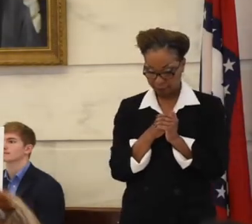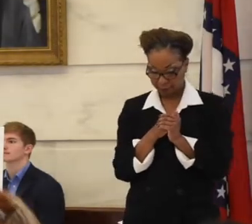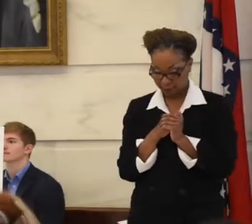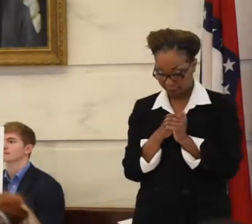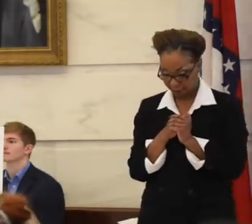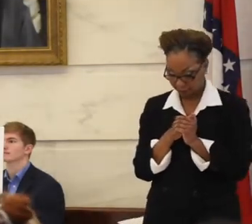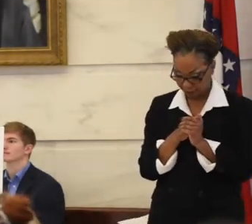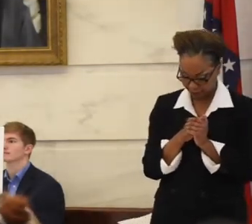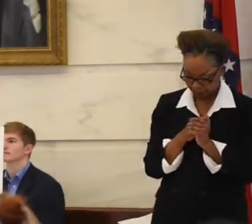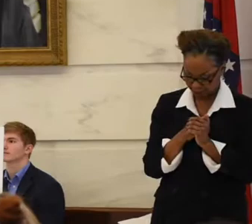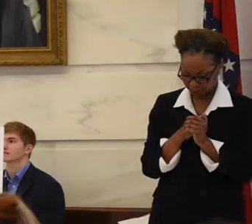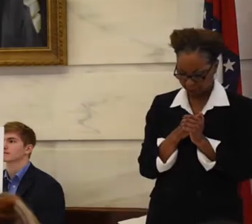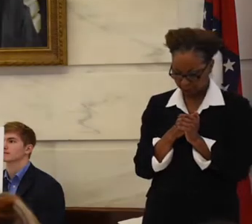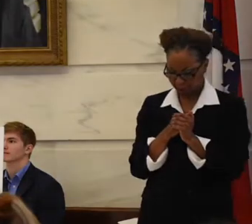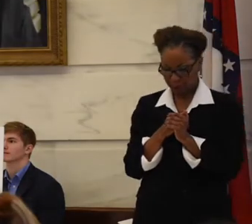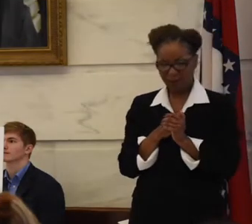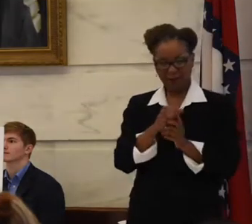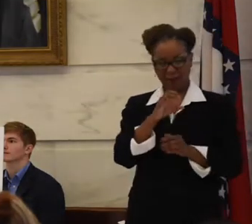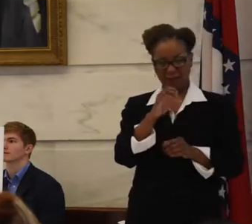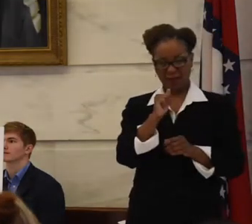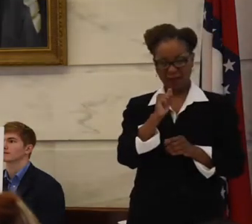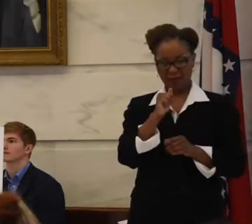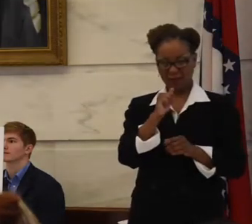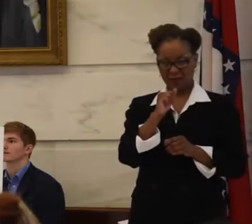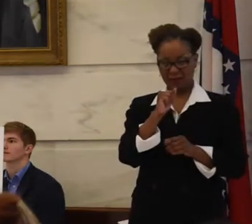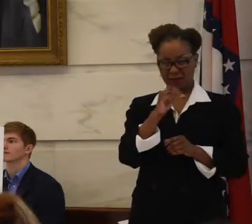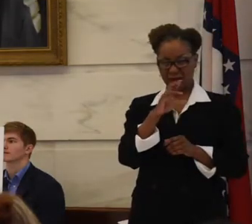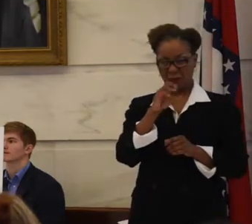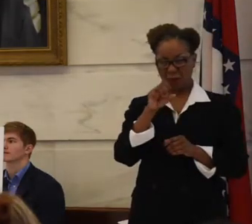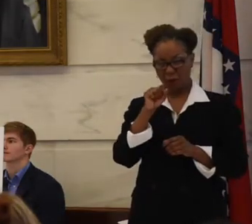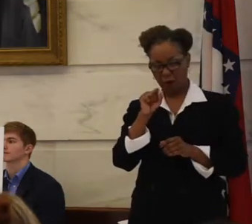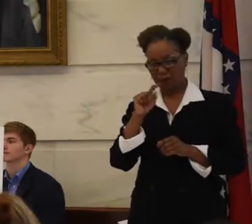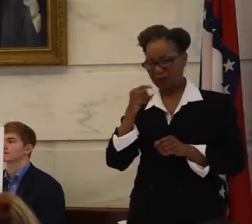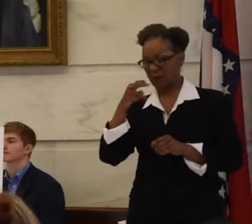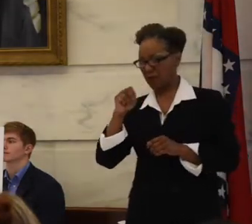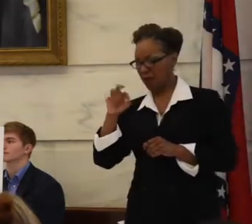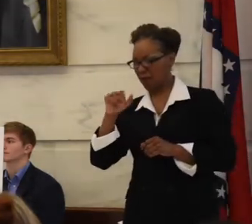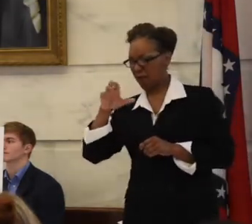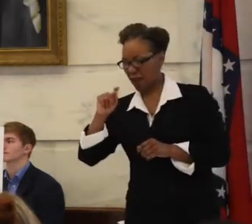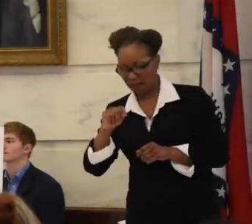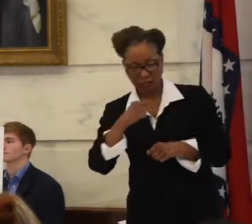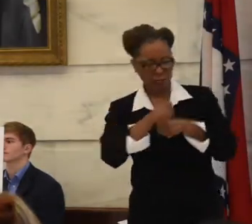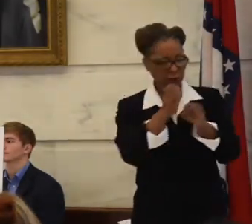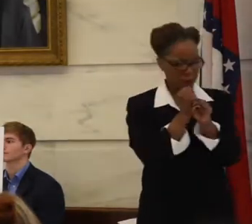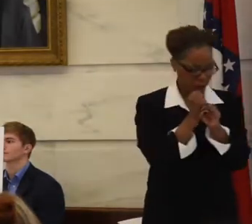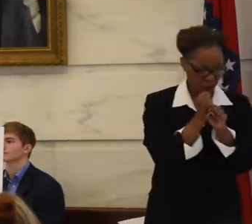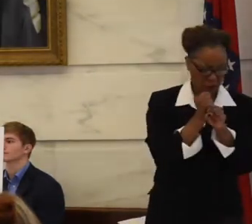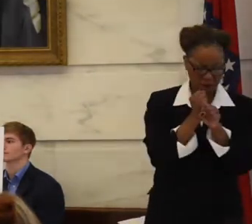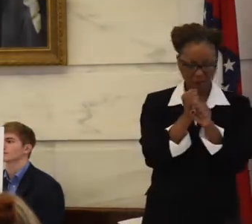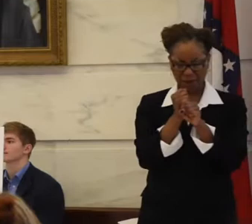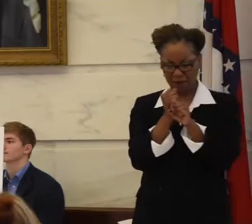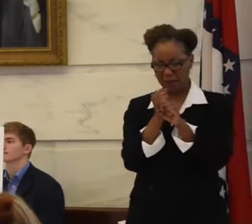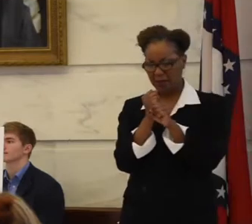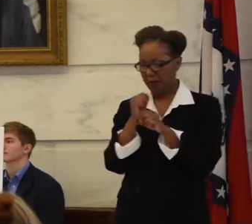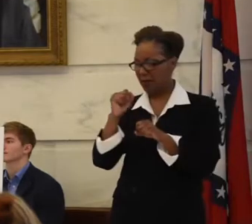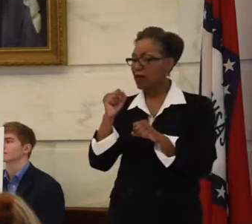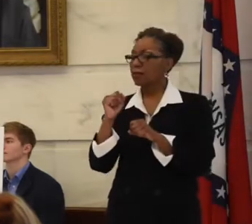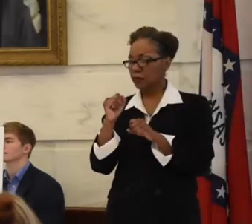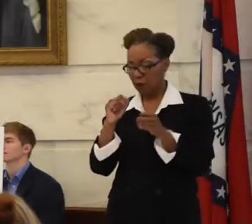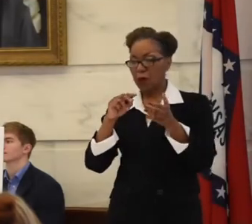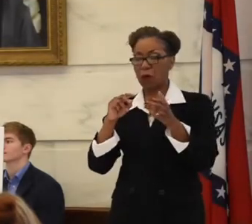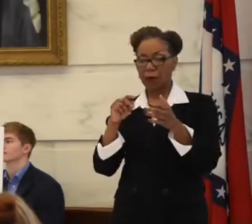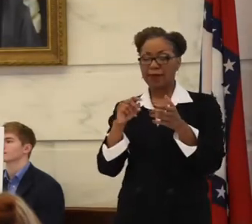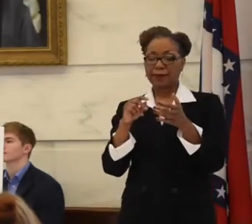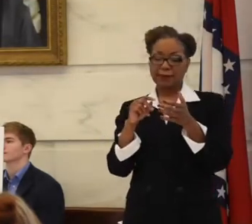across the fact, so across trans. To form, to mold across the facts. So putting all